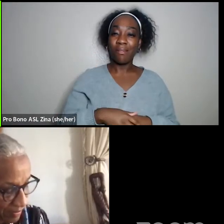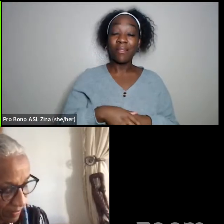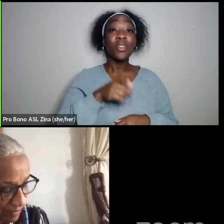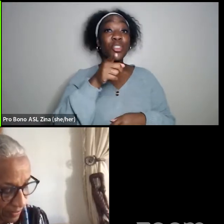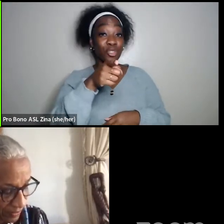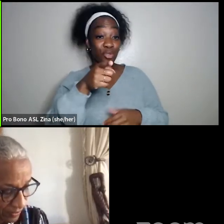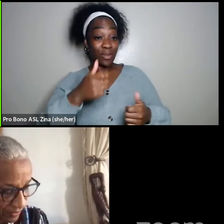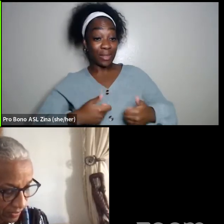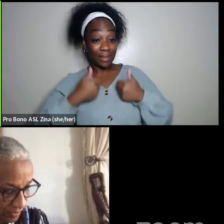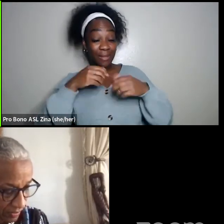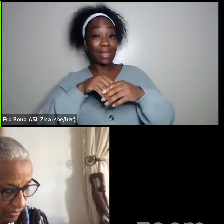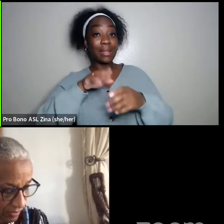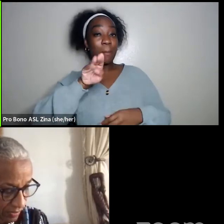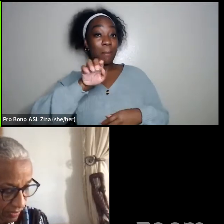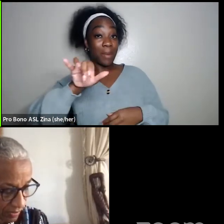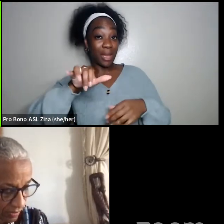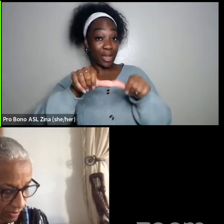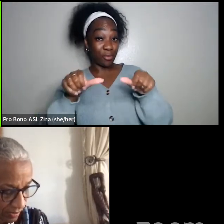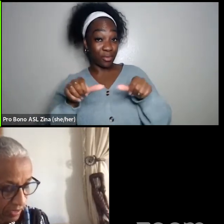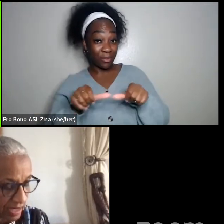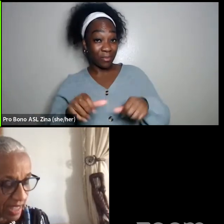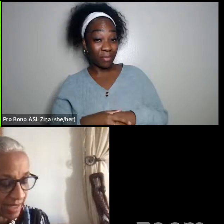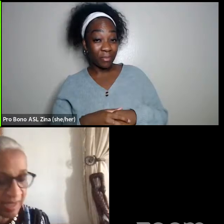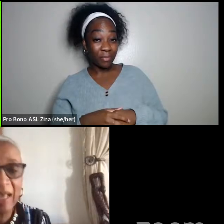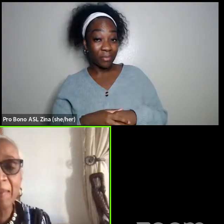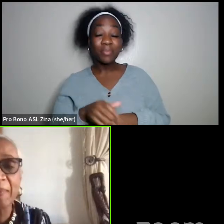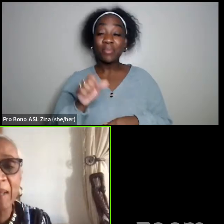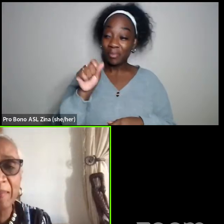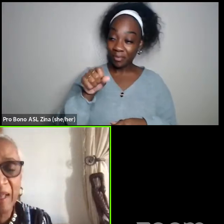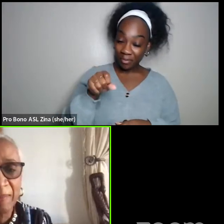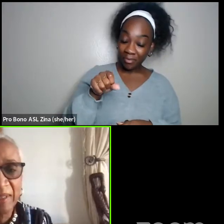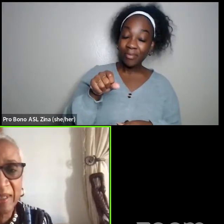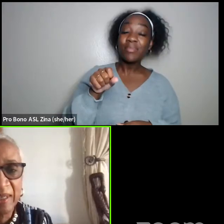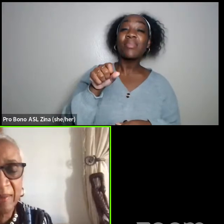the Bay Area. You're in the Bay Area. Yes, I'm